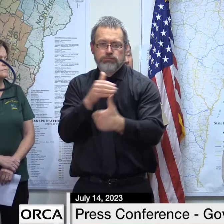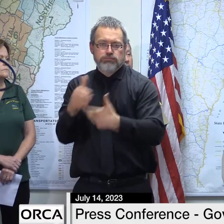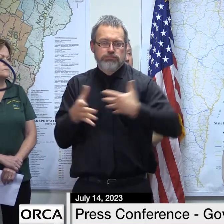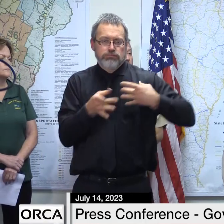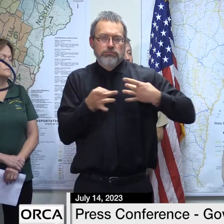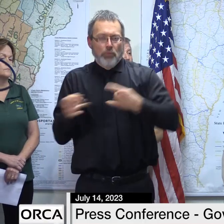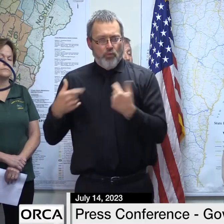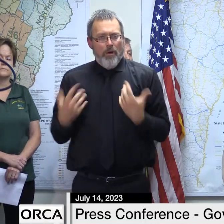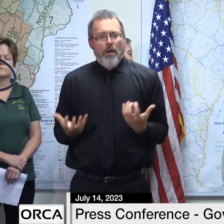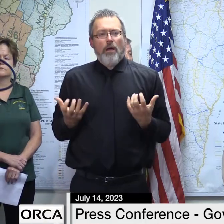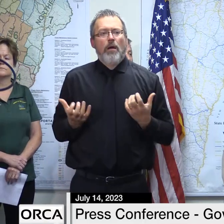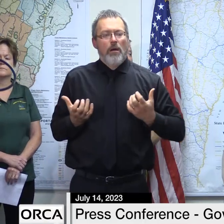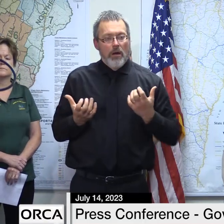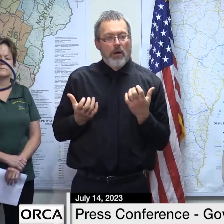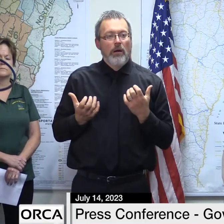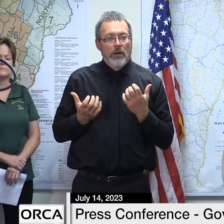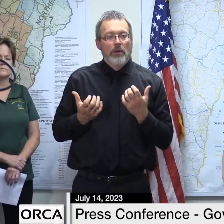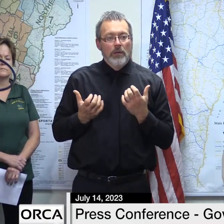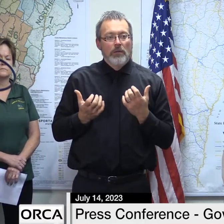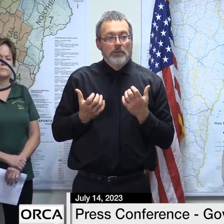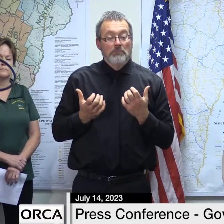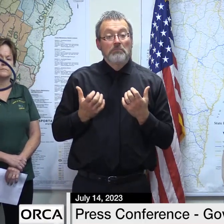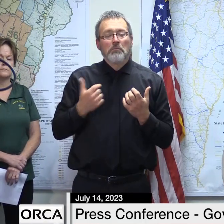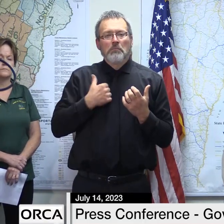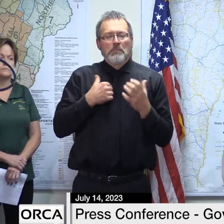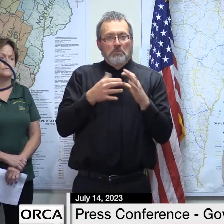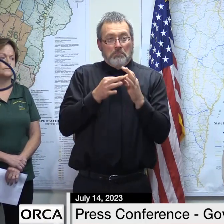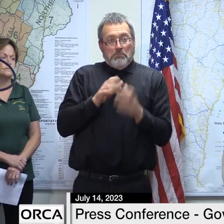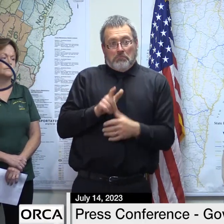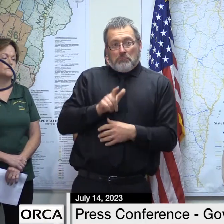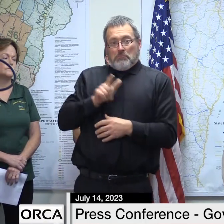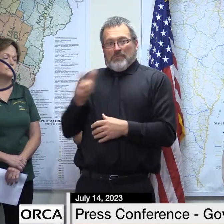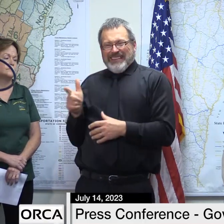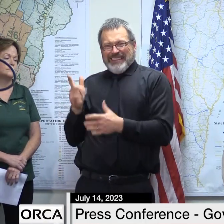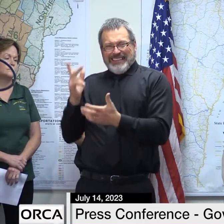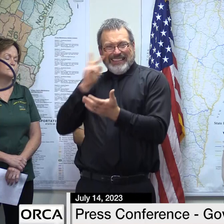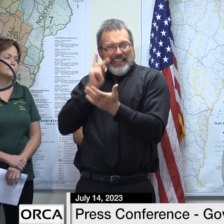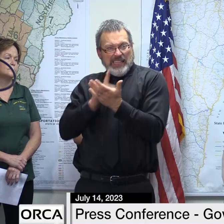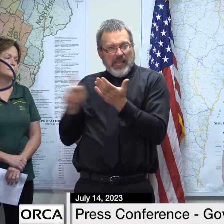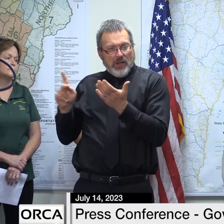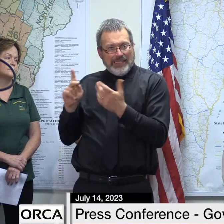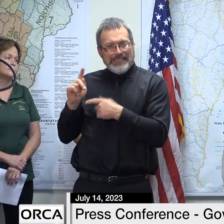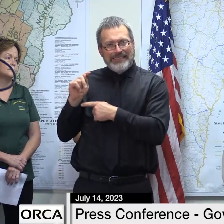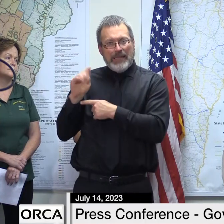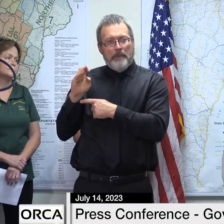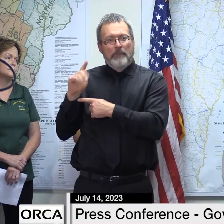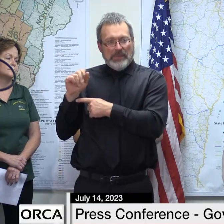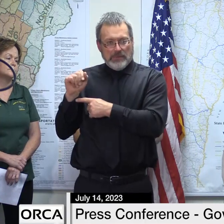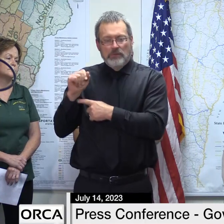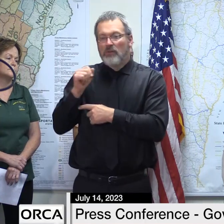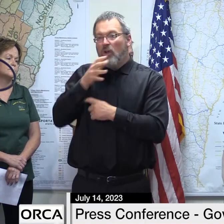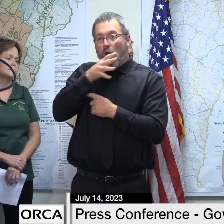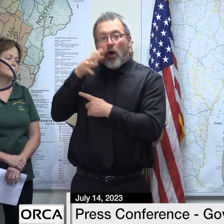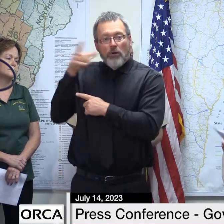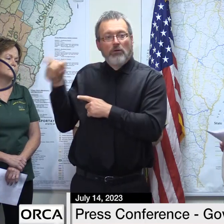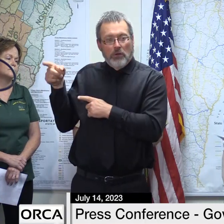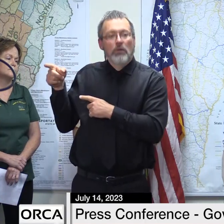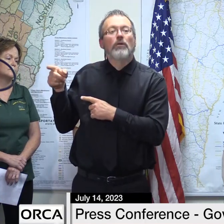Secretary Tebbets will also discuss damage sustained to our farms and resources available to them.